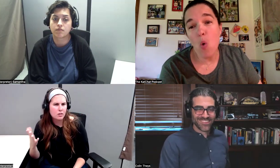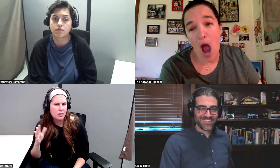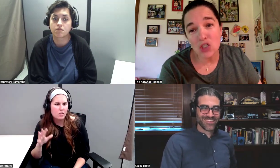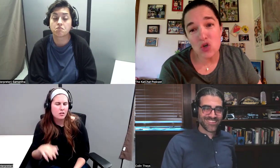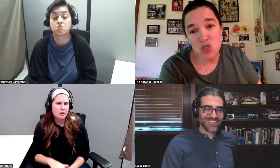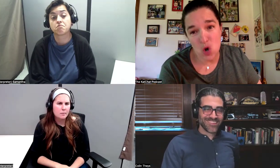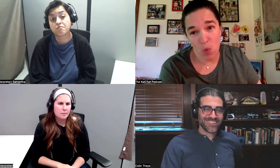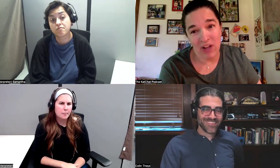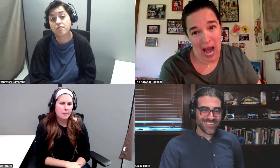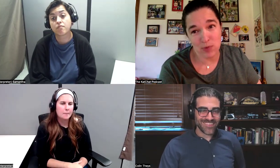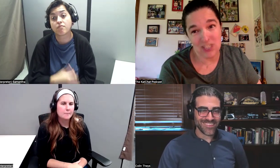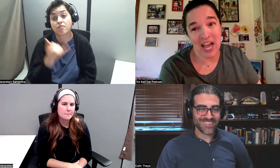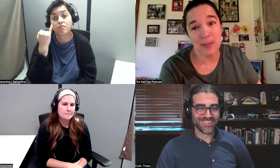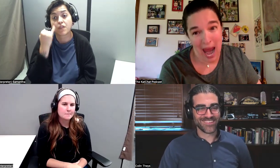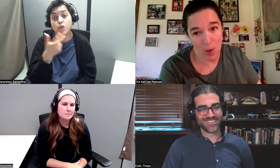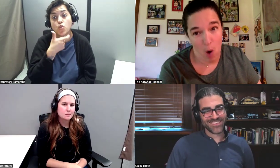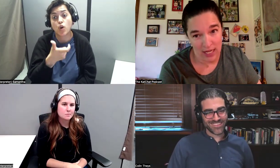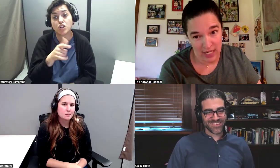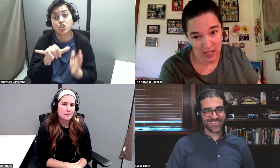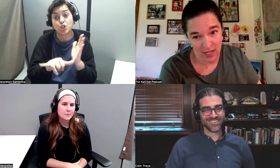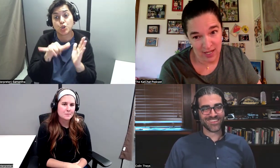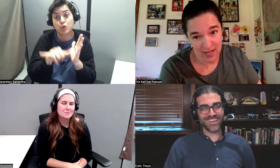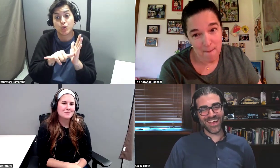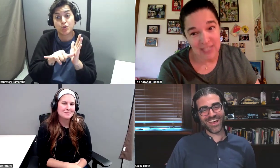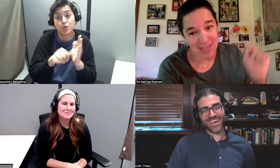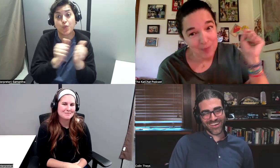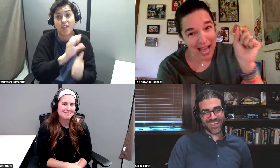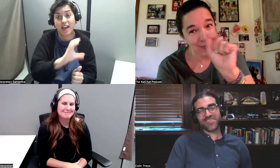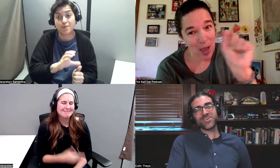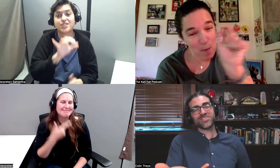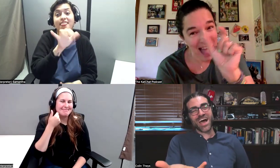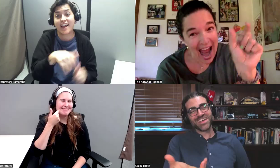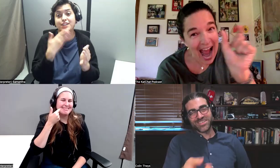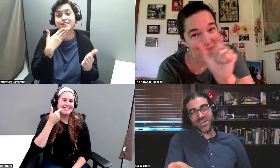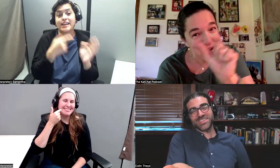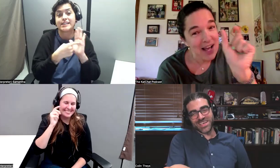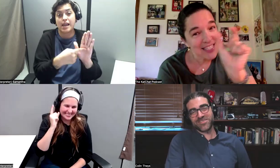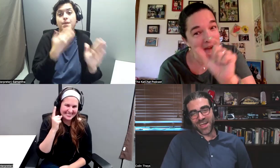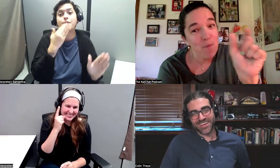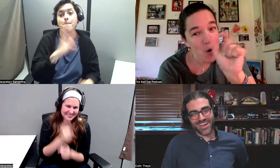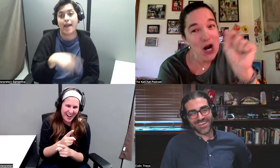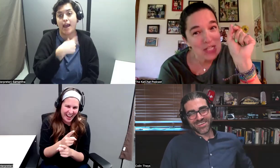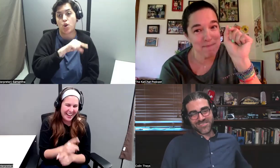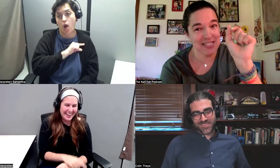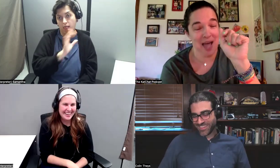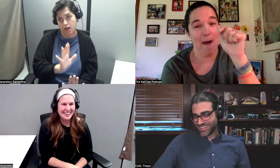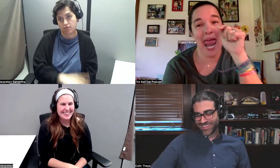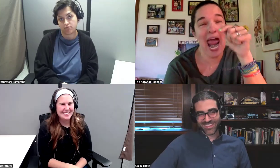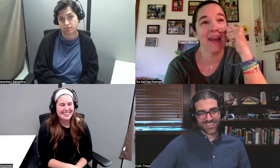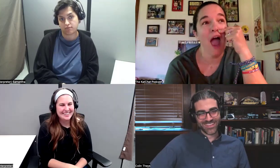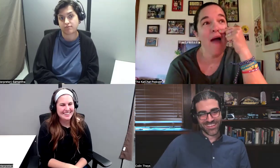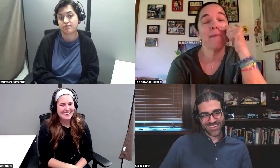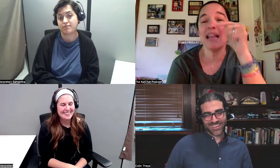Well, if you watch YouTube with captions, that's the bad quality. Well, yeah, well, Sometimes those they are will not have translated right, some right? word mixed